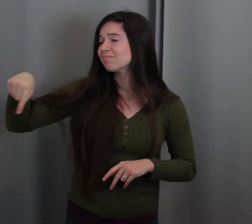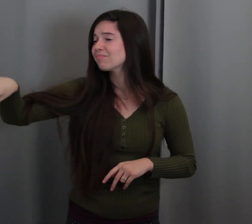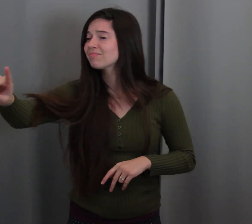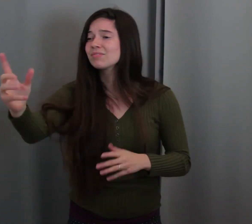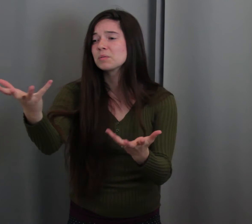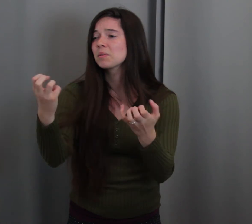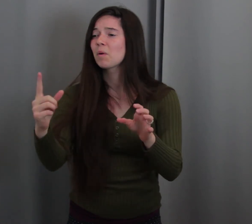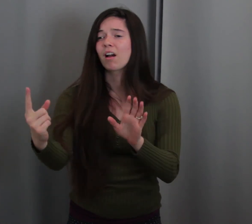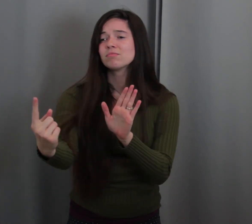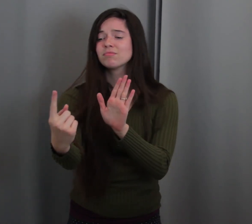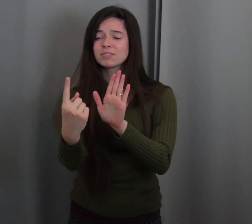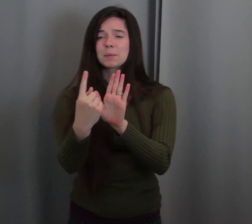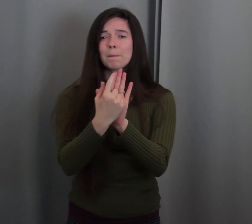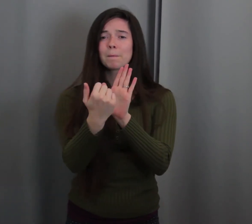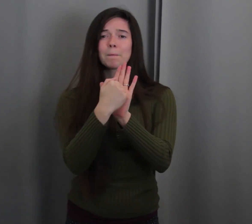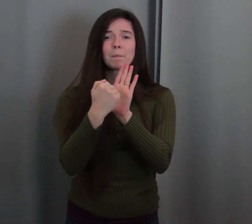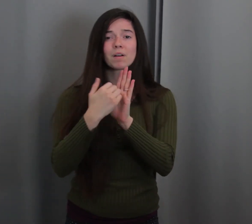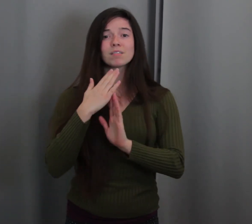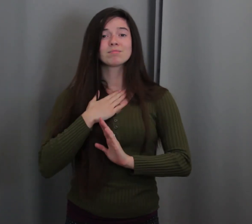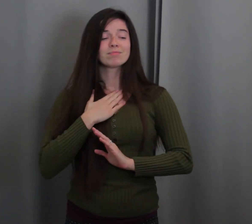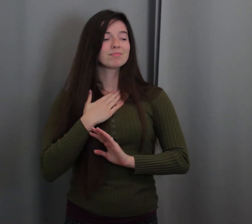only they could have known him.